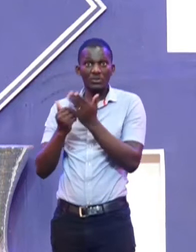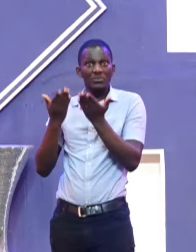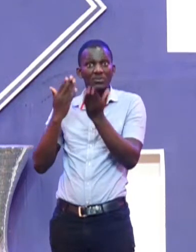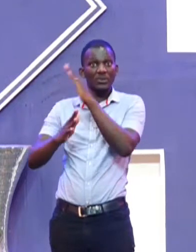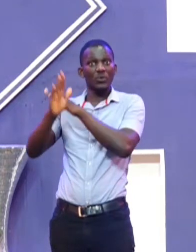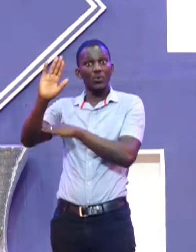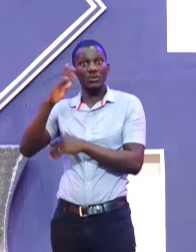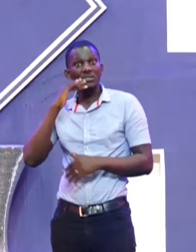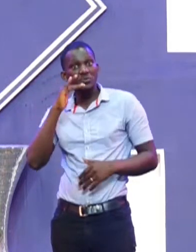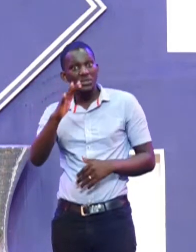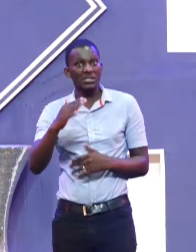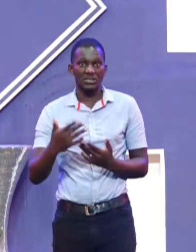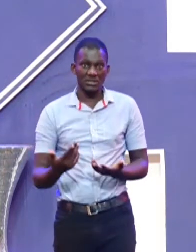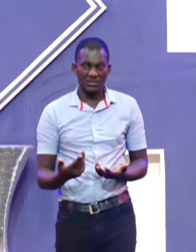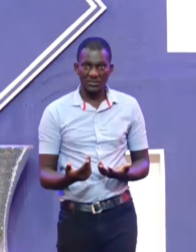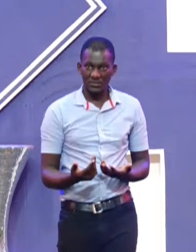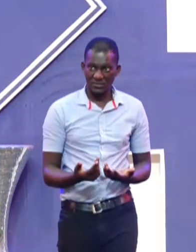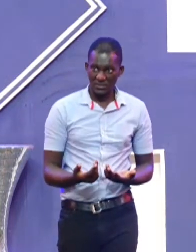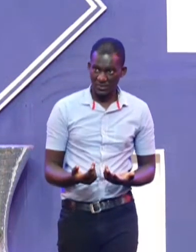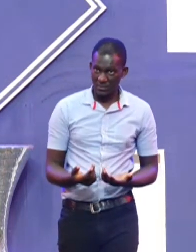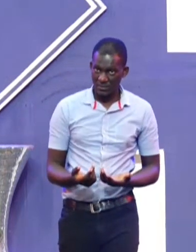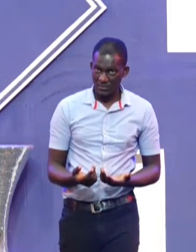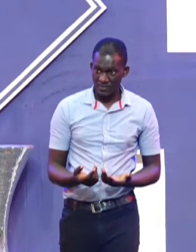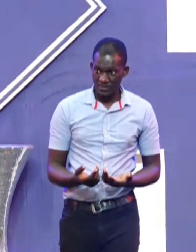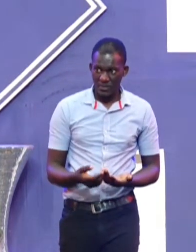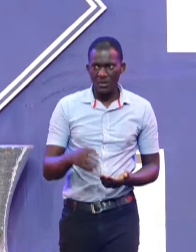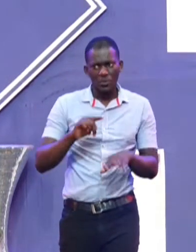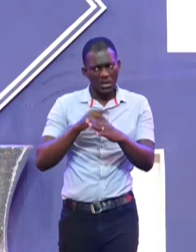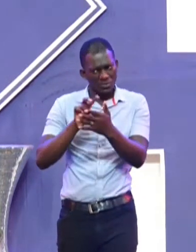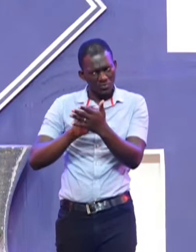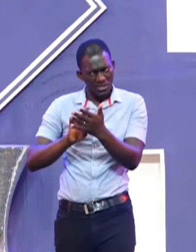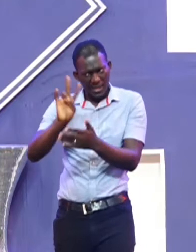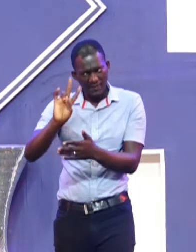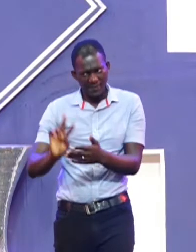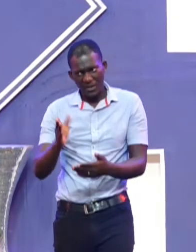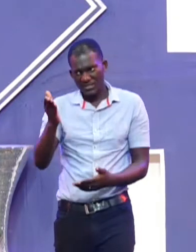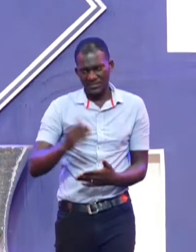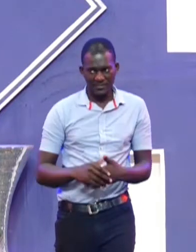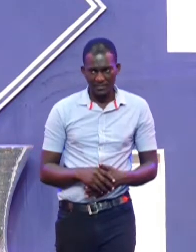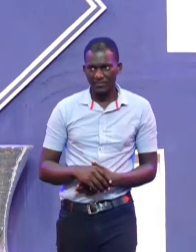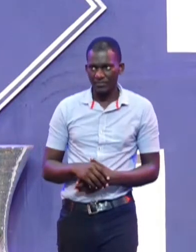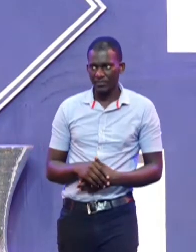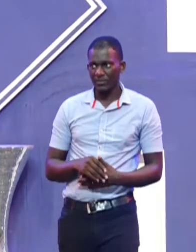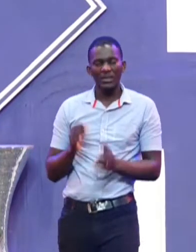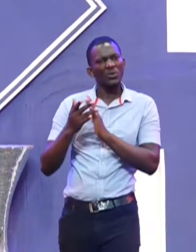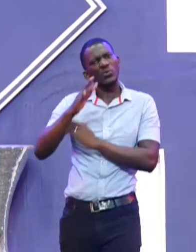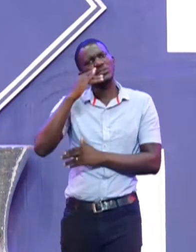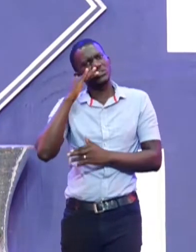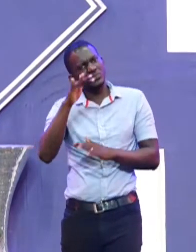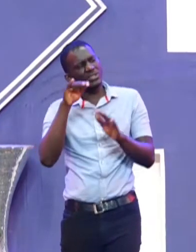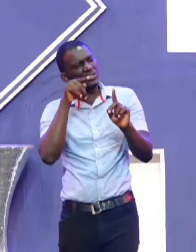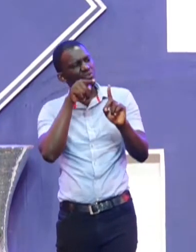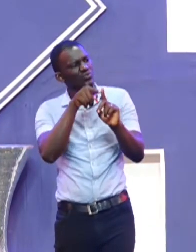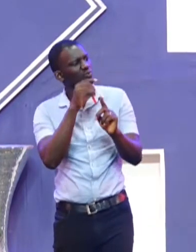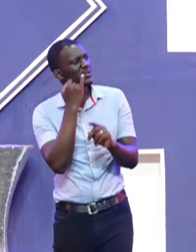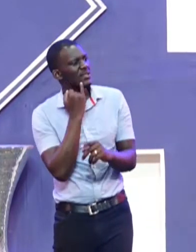nga yayogera because it could be the voice of the kati Lord kati wotunulire kyawandikibwa kino so when you look at this scripture Katonda ali mukogera ne Isirayiri the